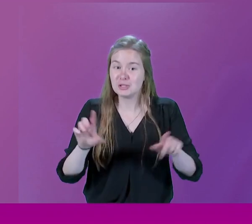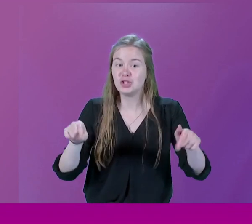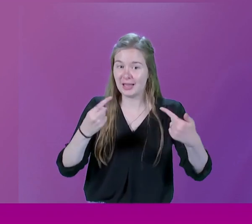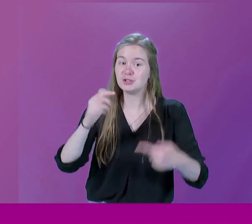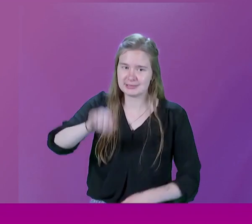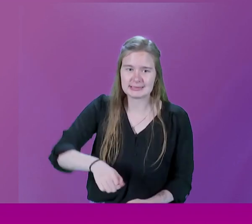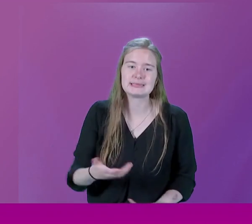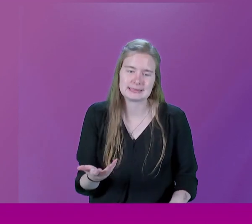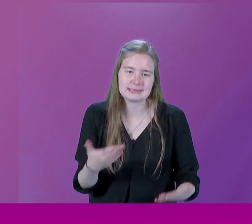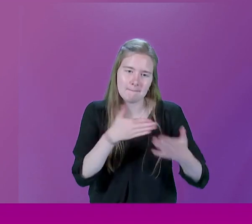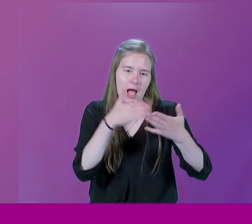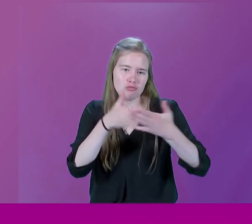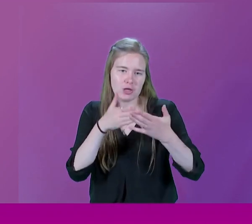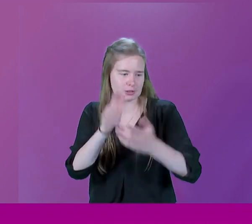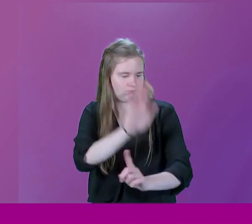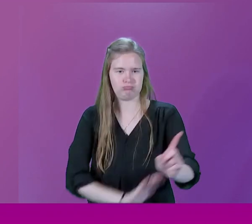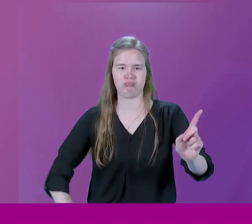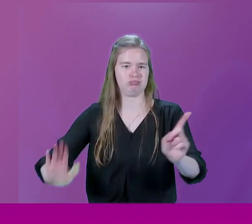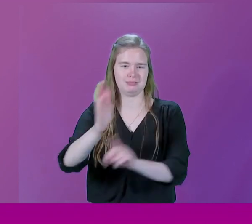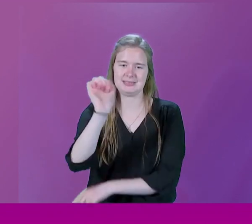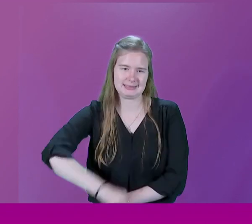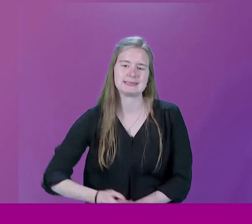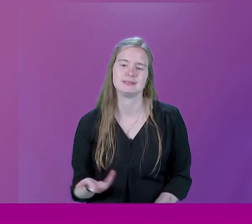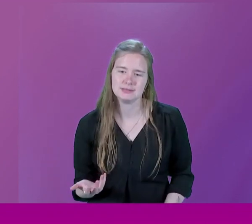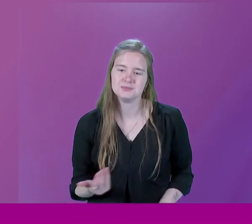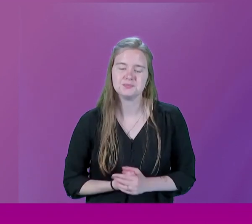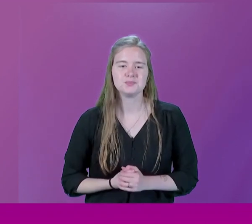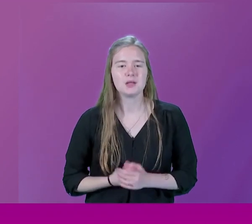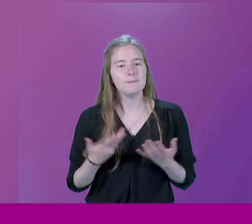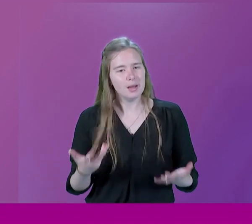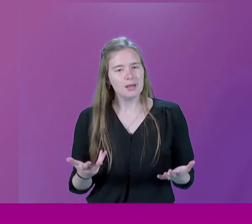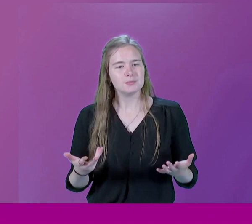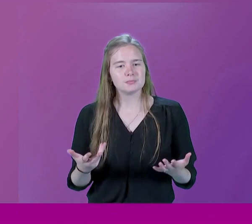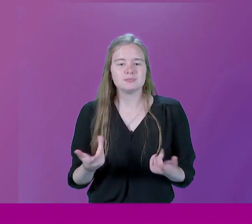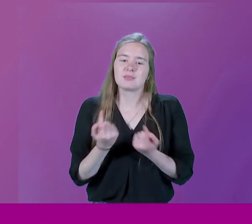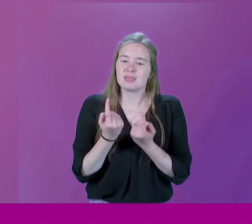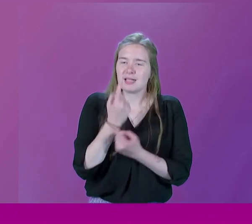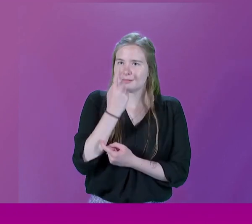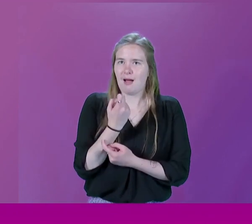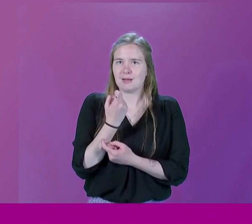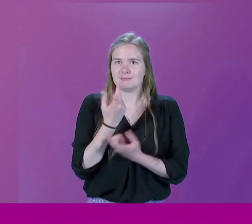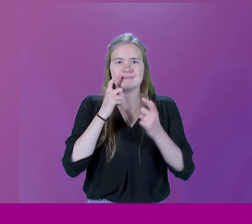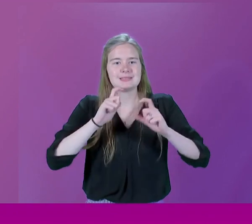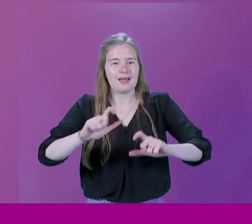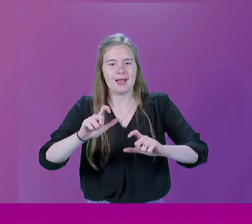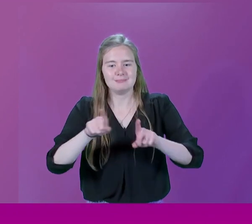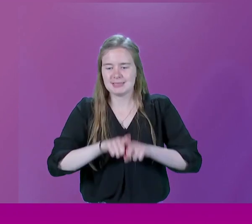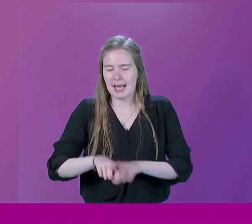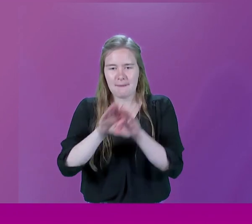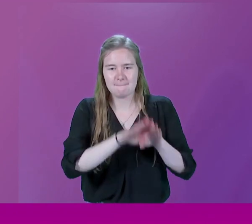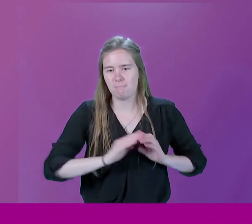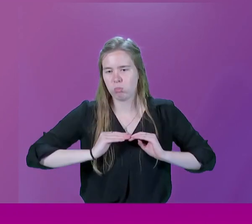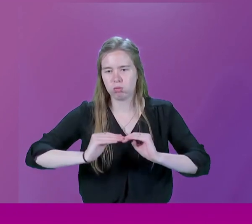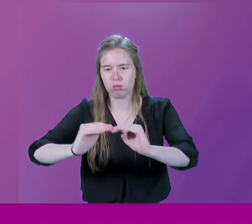challenges right across the board, no question about that. But, you know, things can't remain the same forevermore.